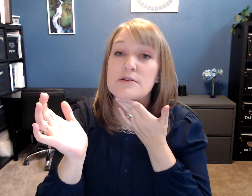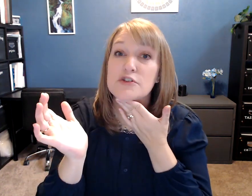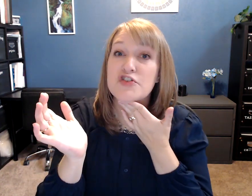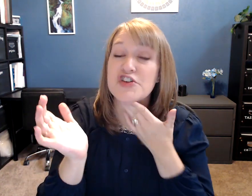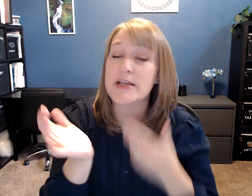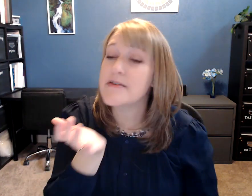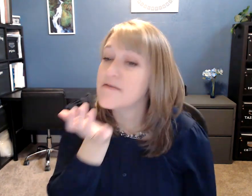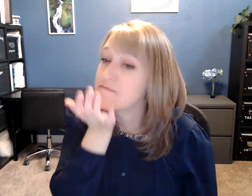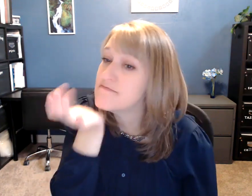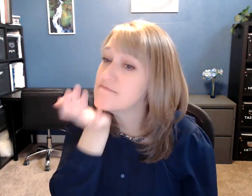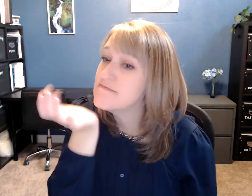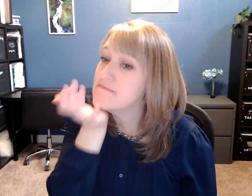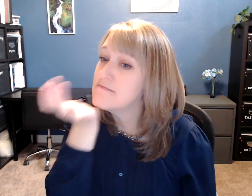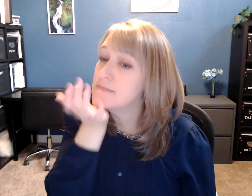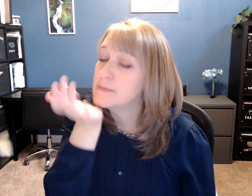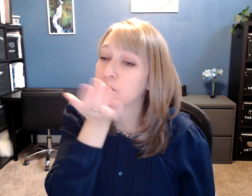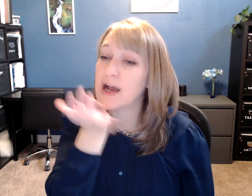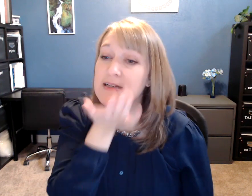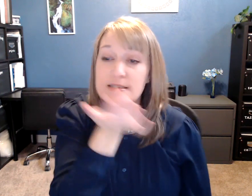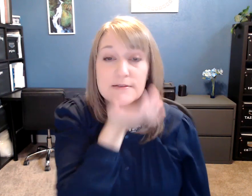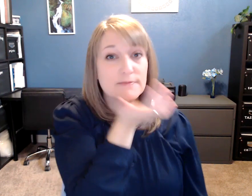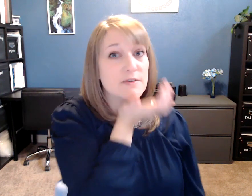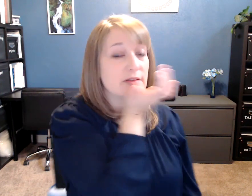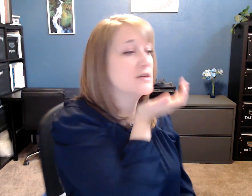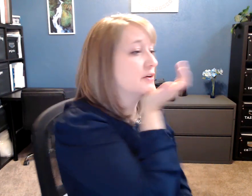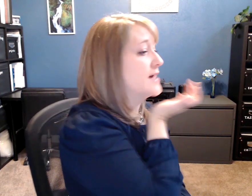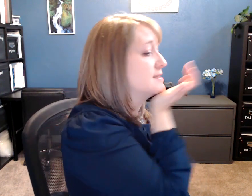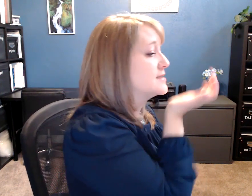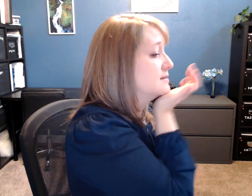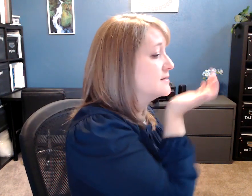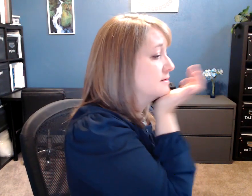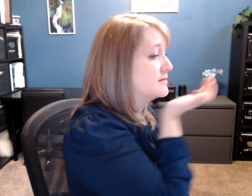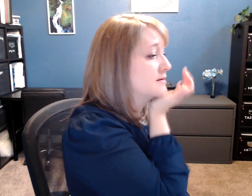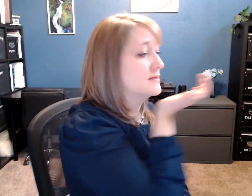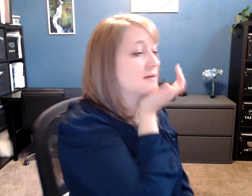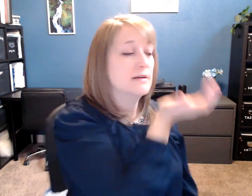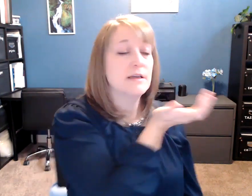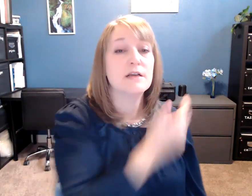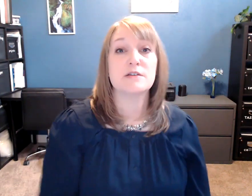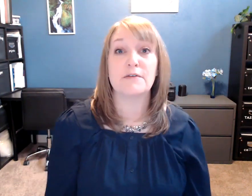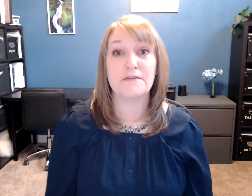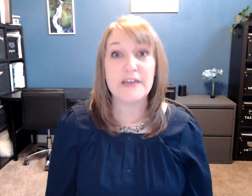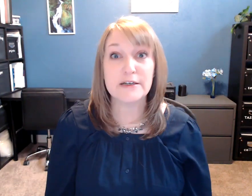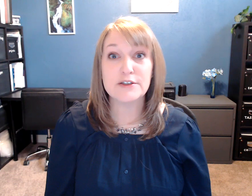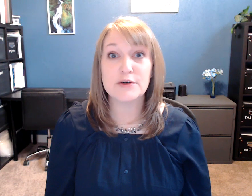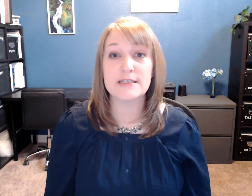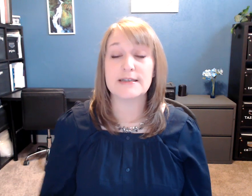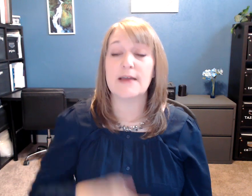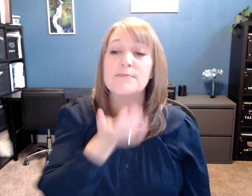your chin. Grass. So that's grass. So for field, you're going to sign